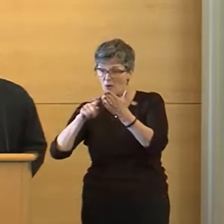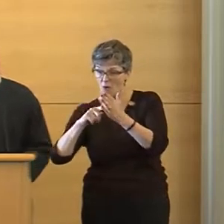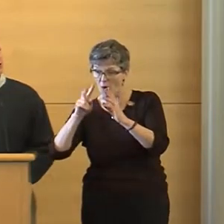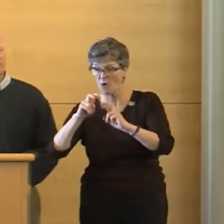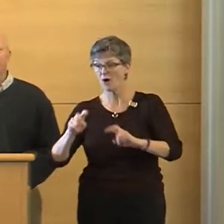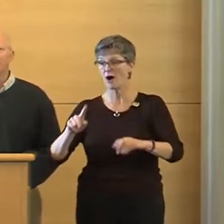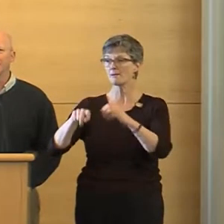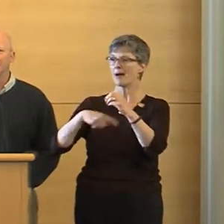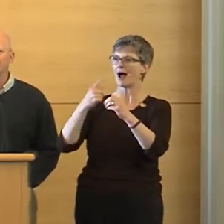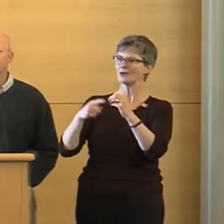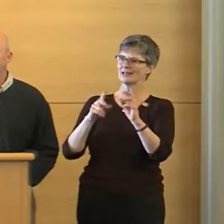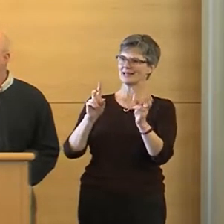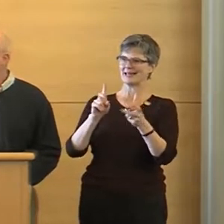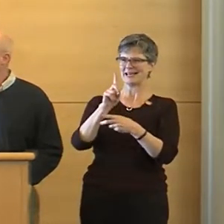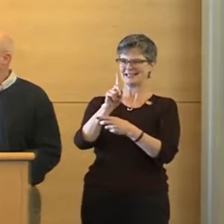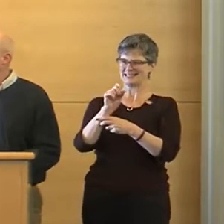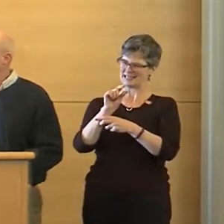Twitter.